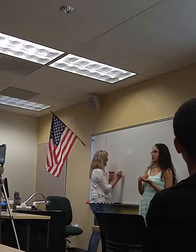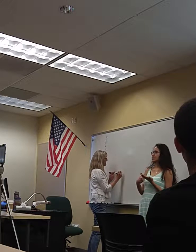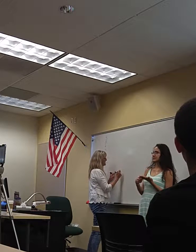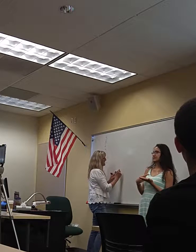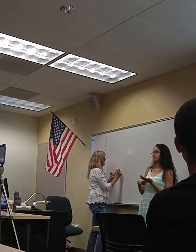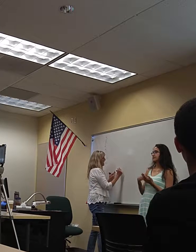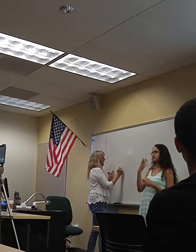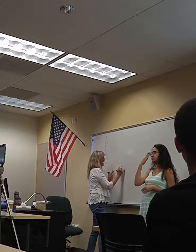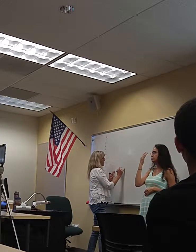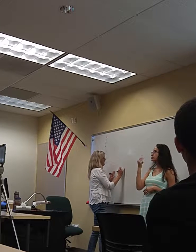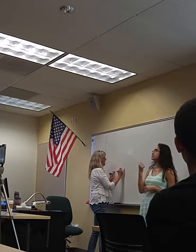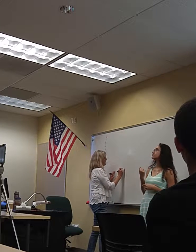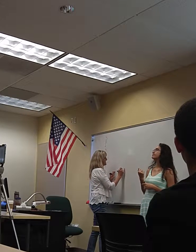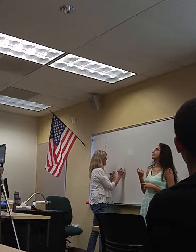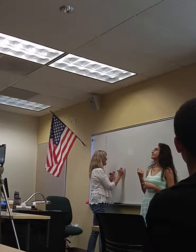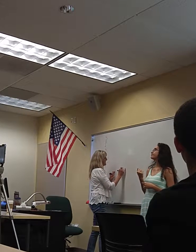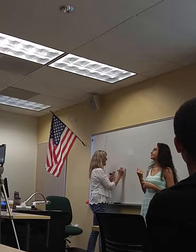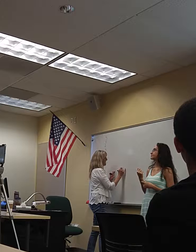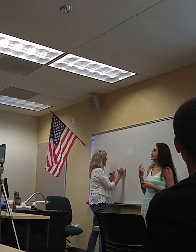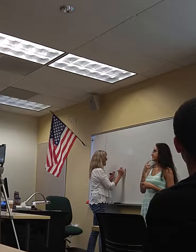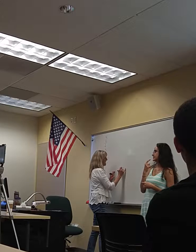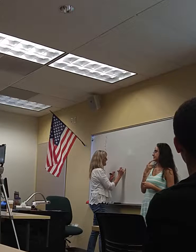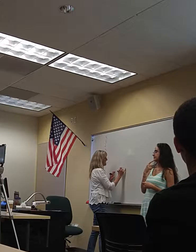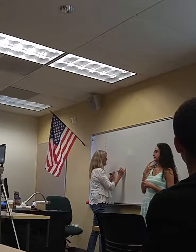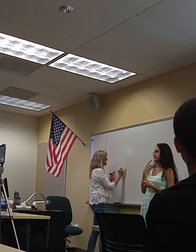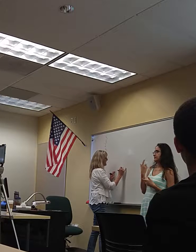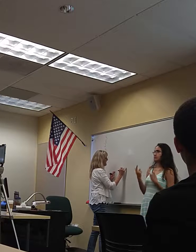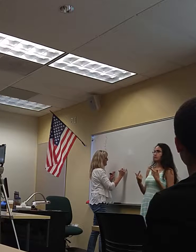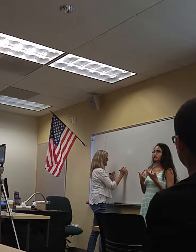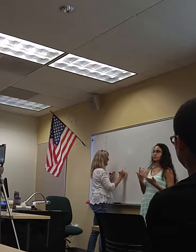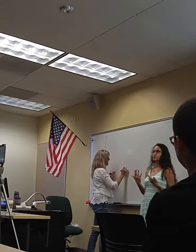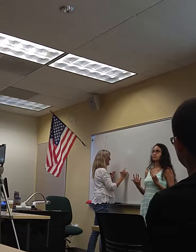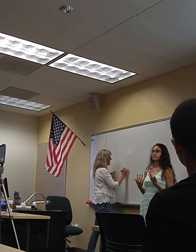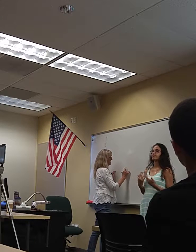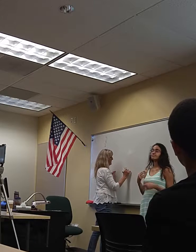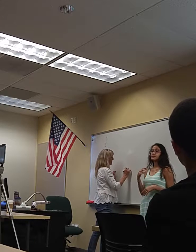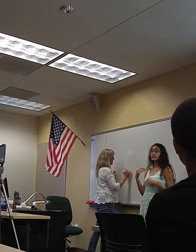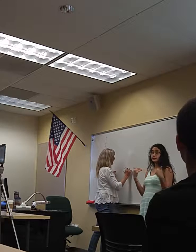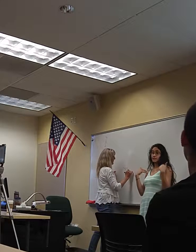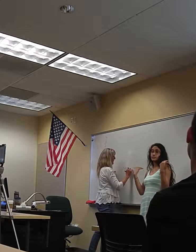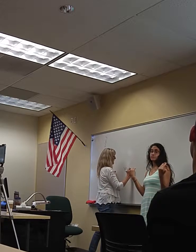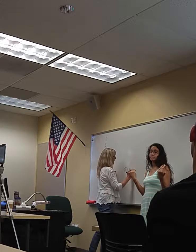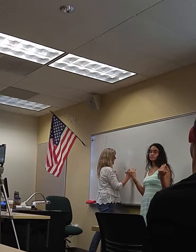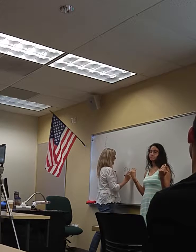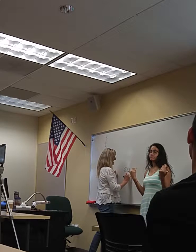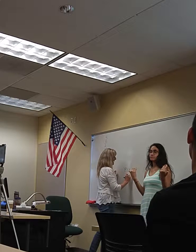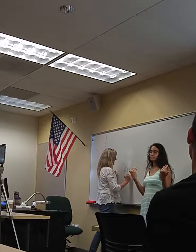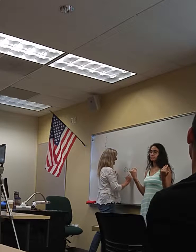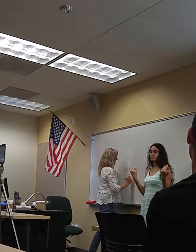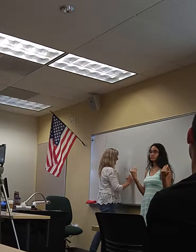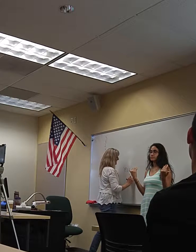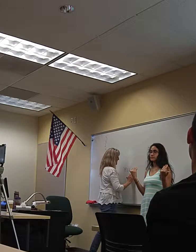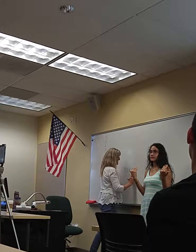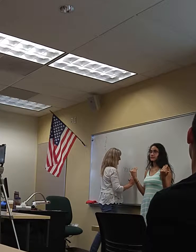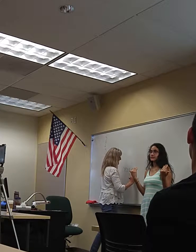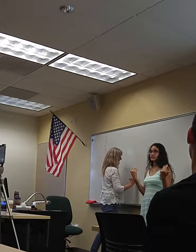this, but if you say something like it's young, and then if you say